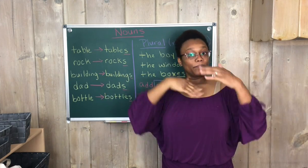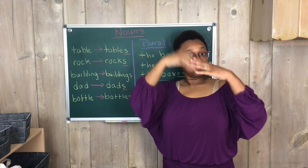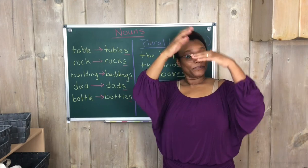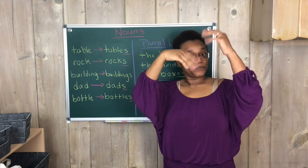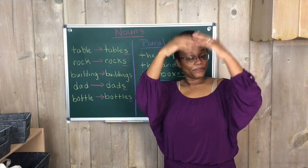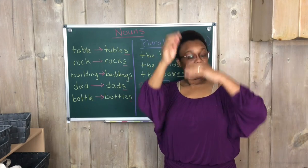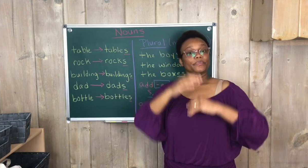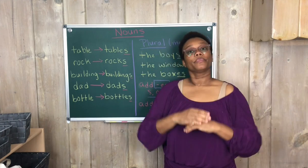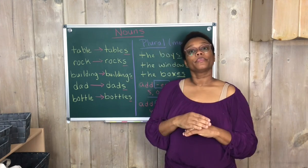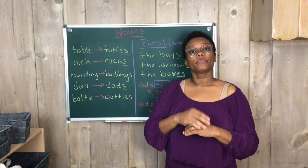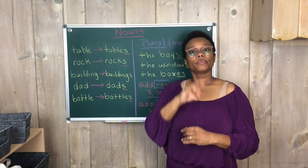Building,